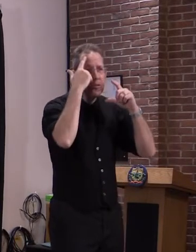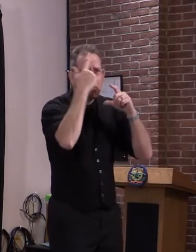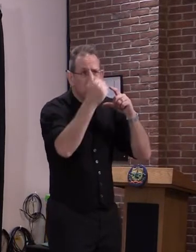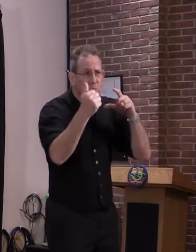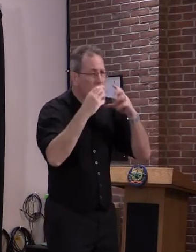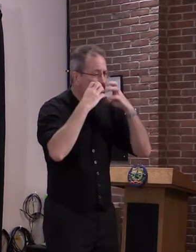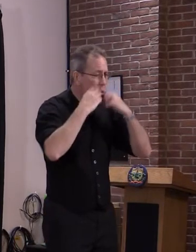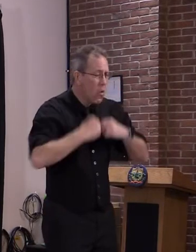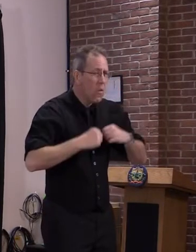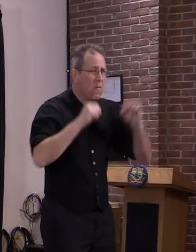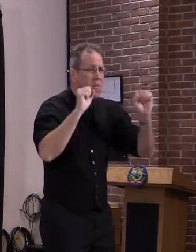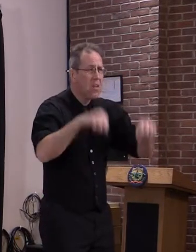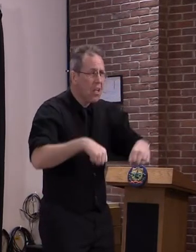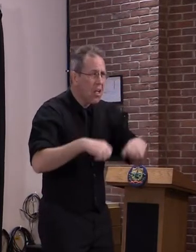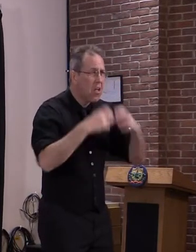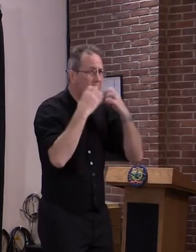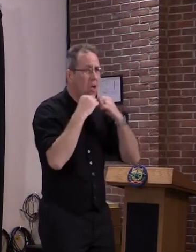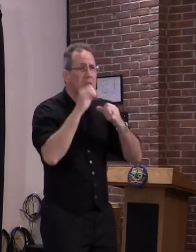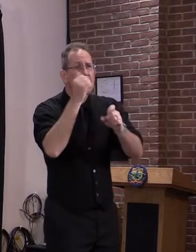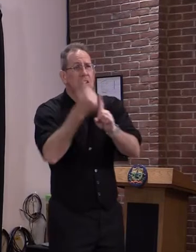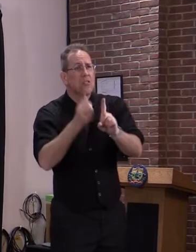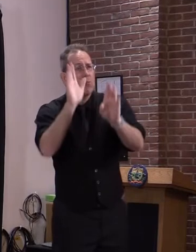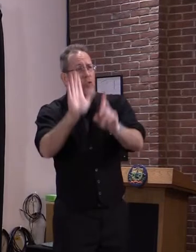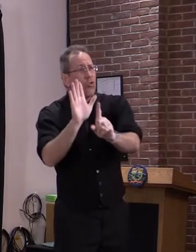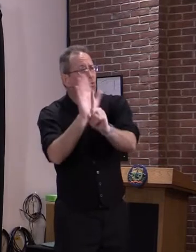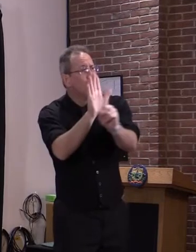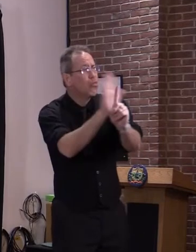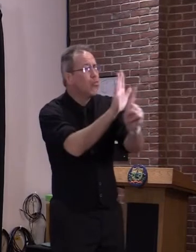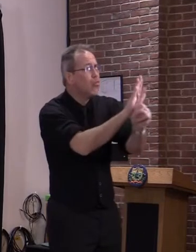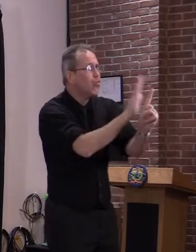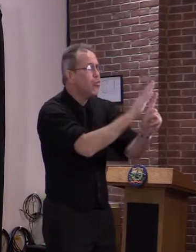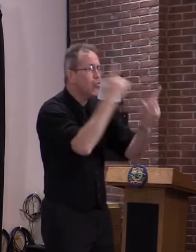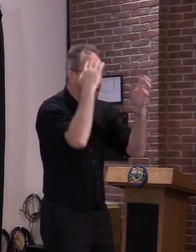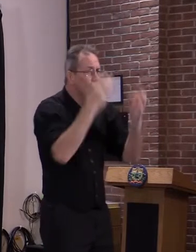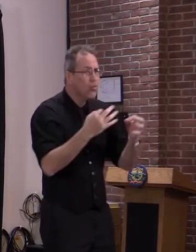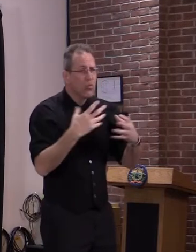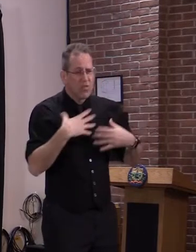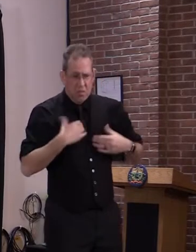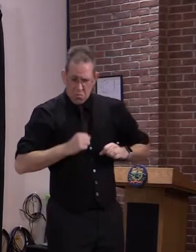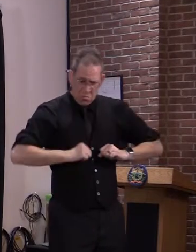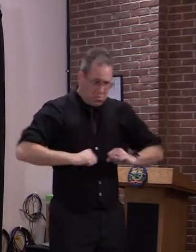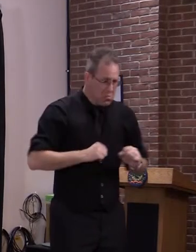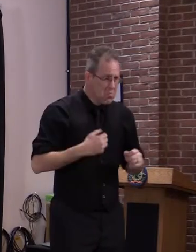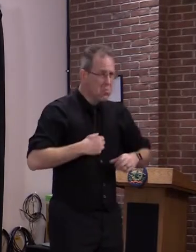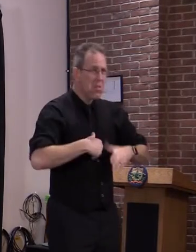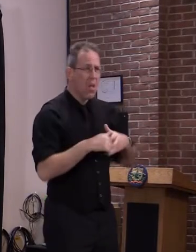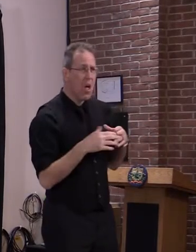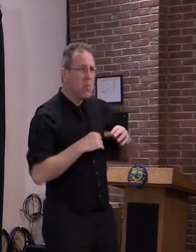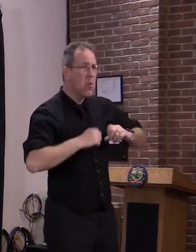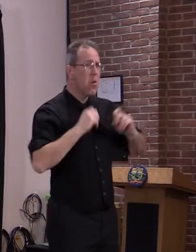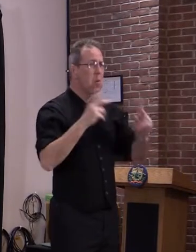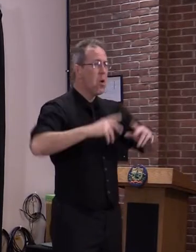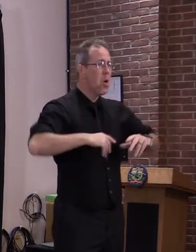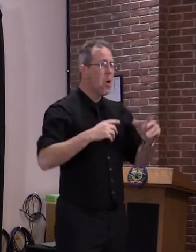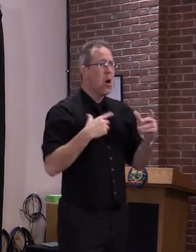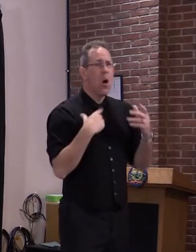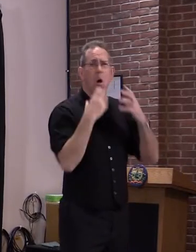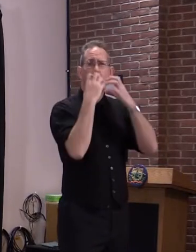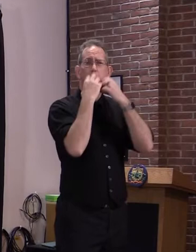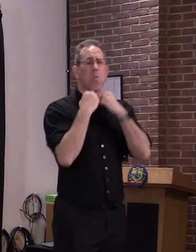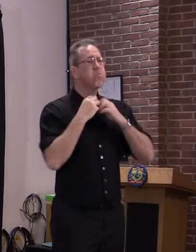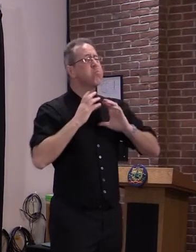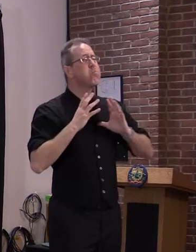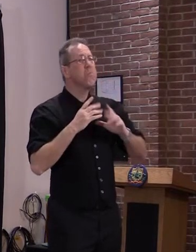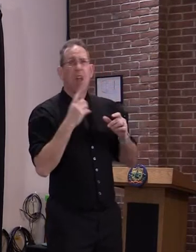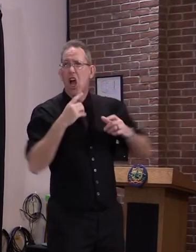their own circumstances, personal risk assessment, and health needs. This will mean something different for